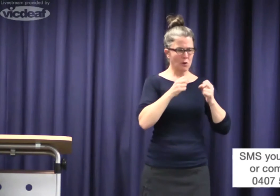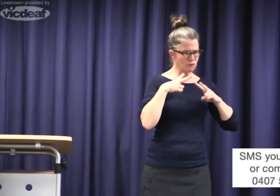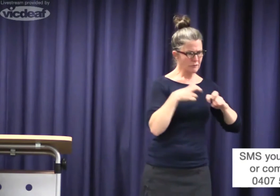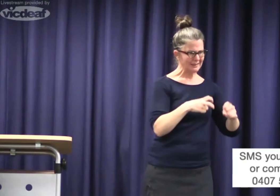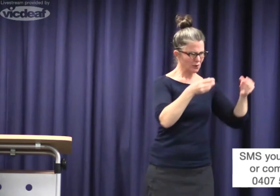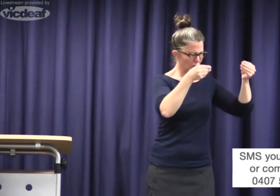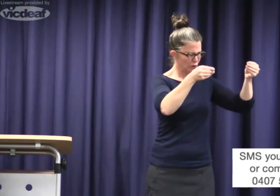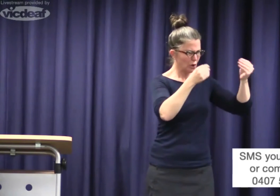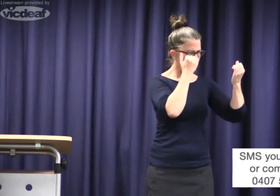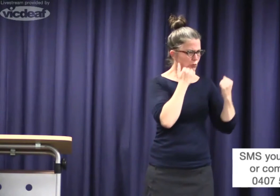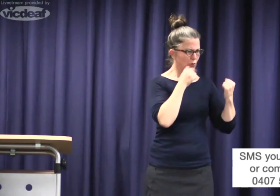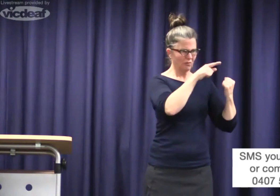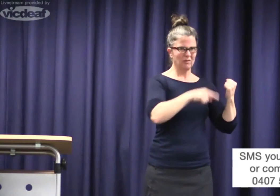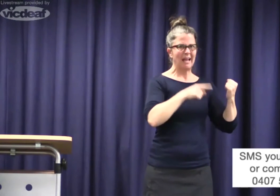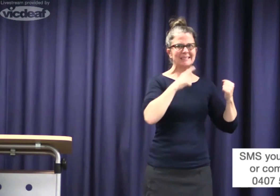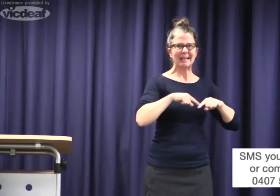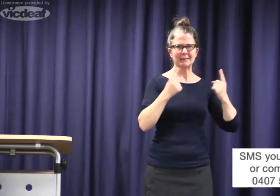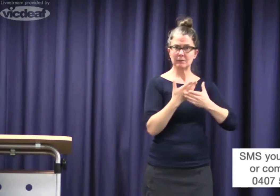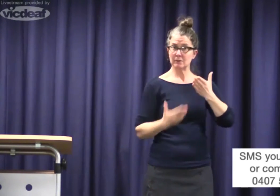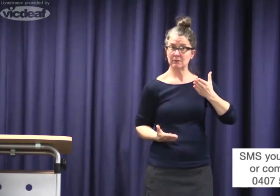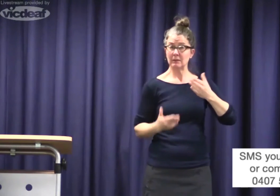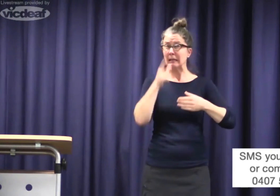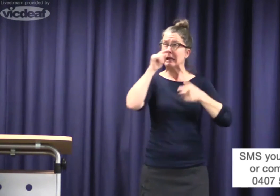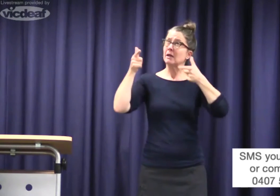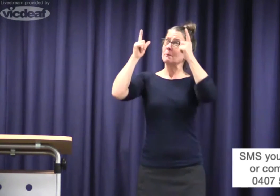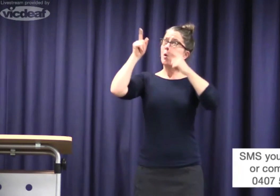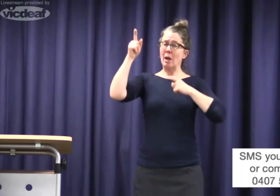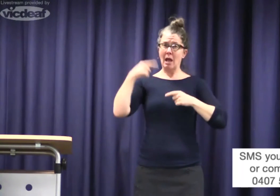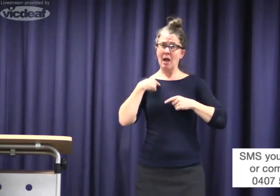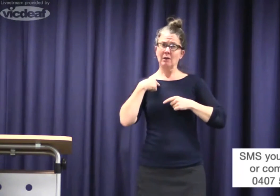be strong and keep Auslan interpreters' conditions a priority?